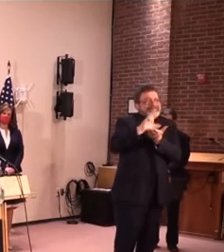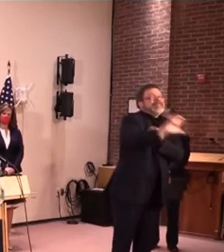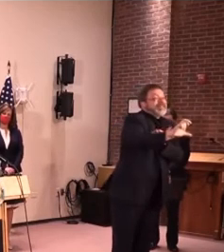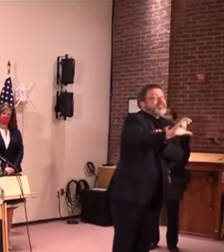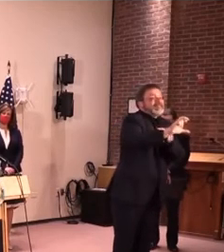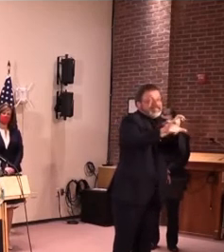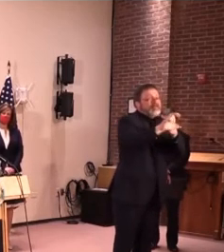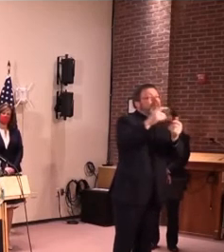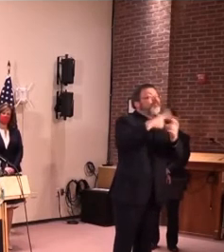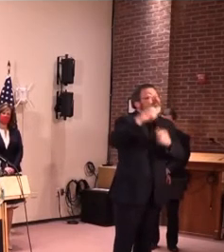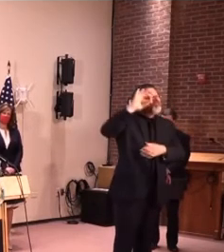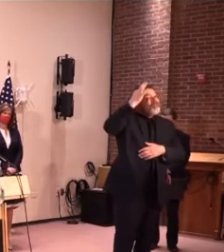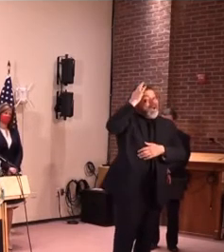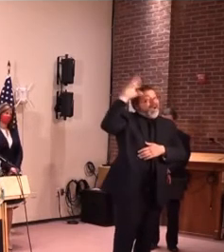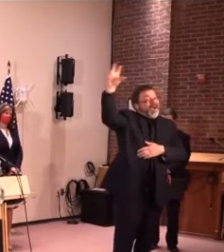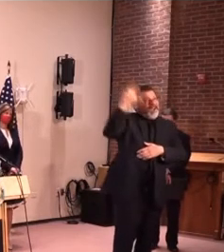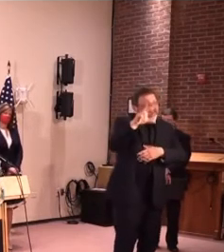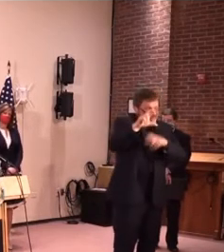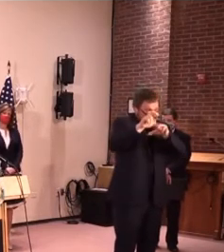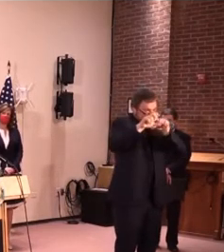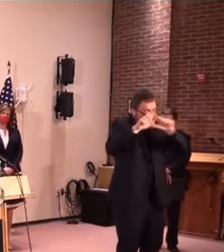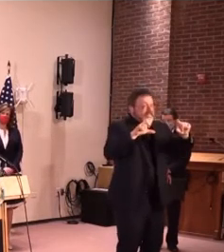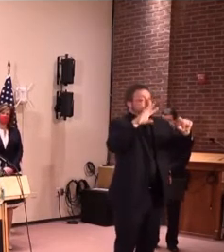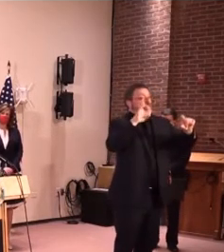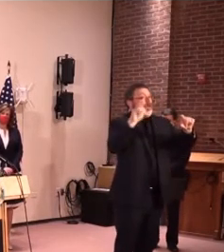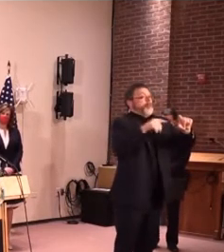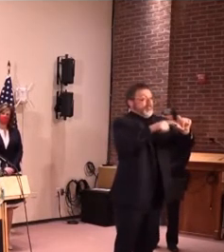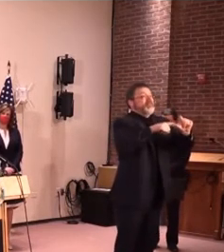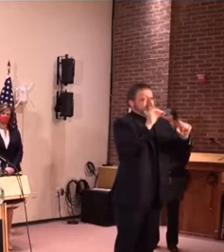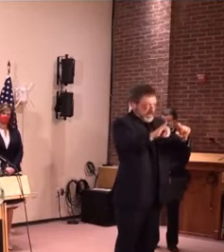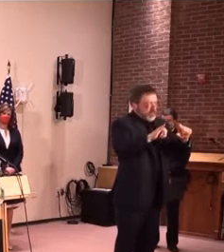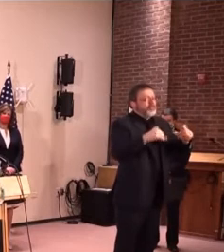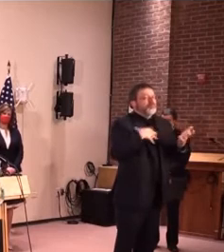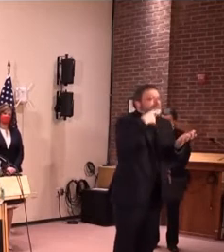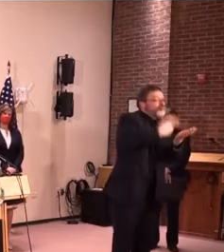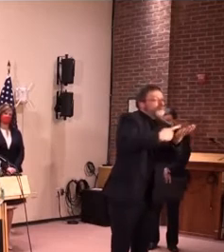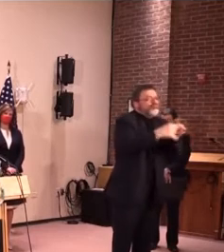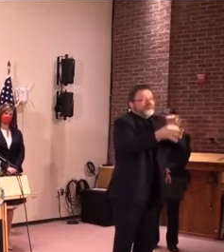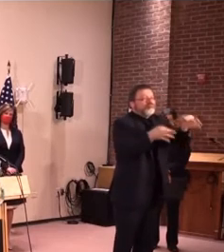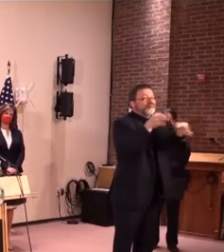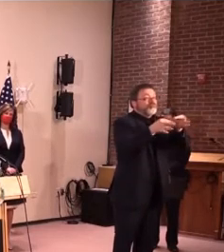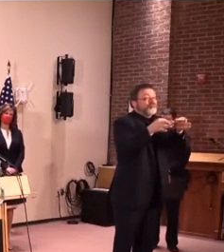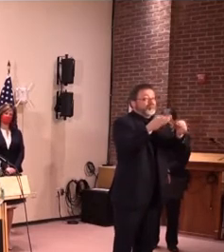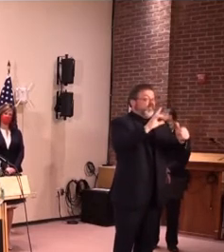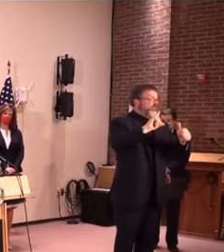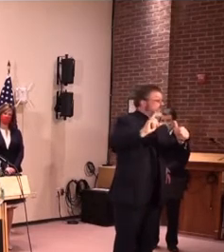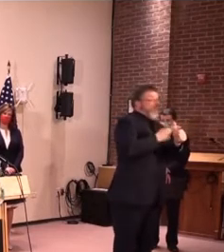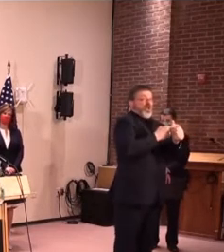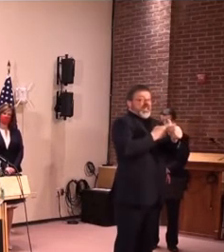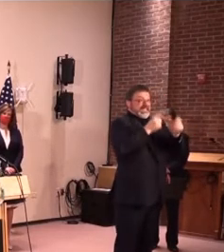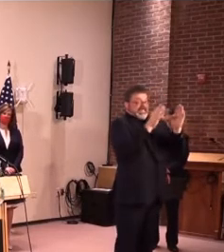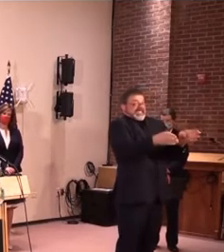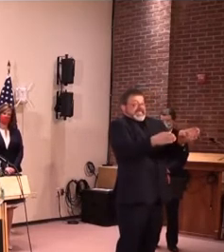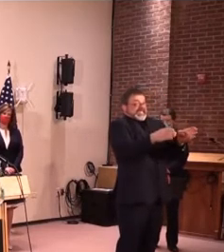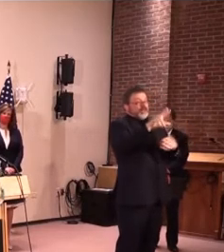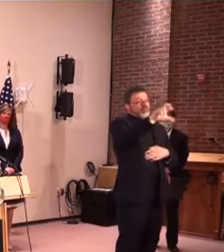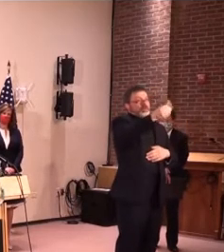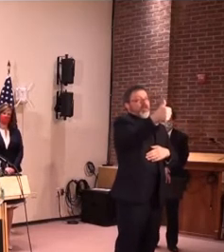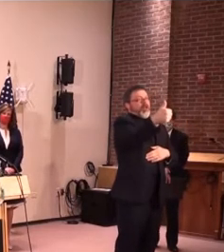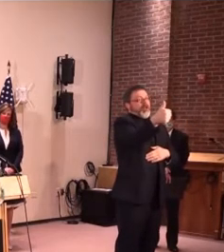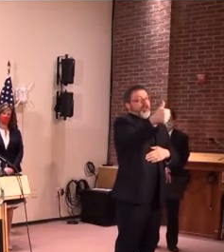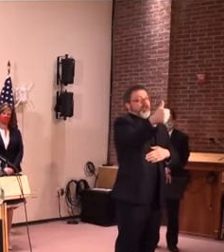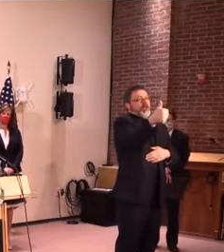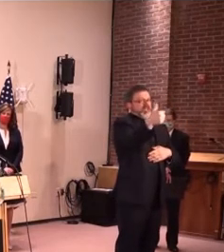phases. The first is a $310 million immediate relief initiative to get